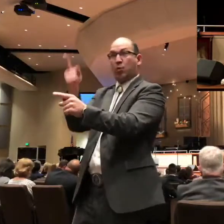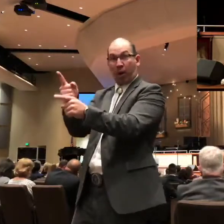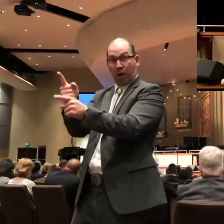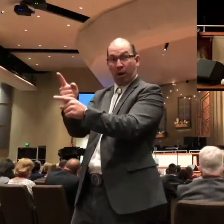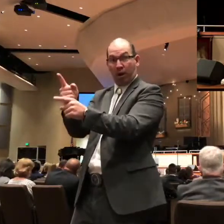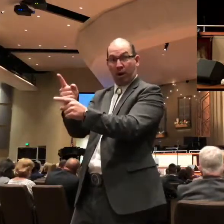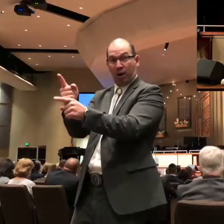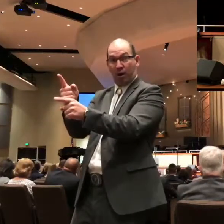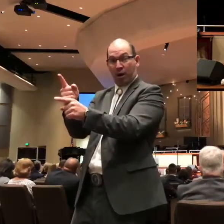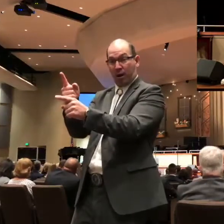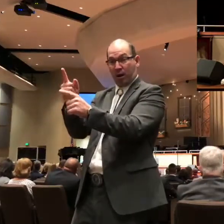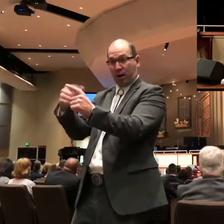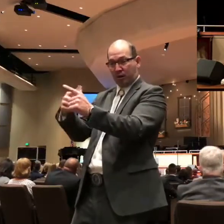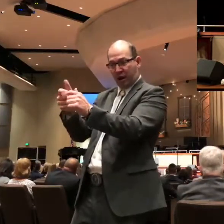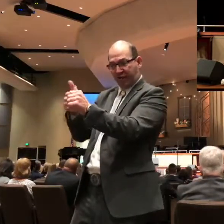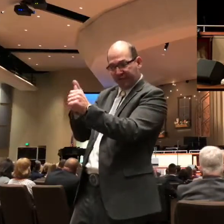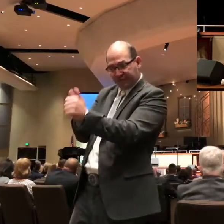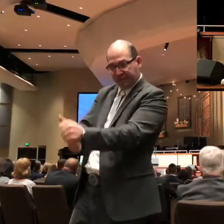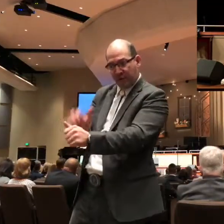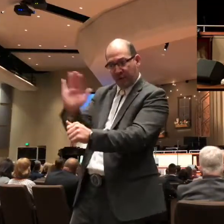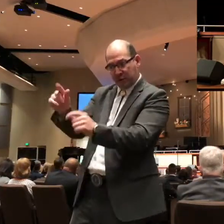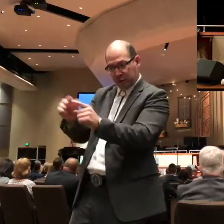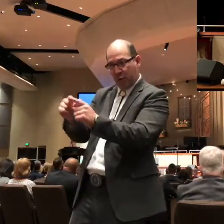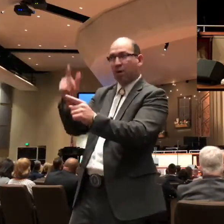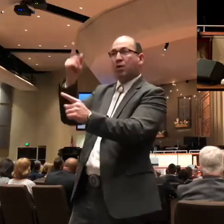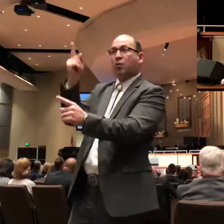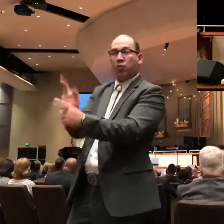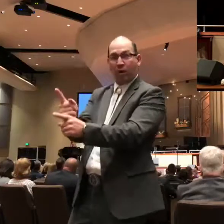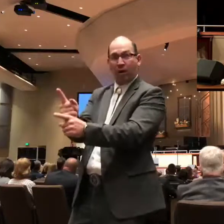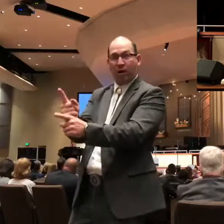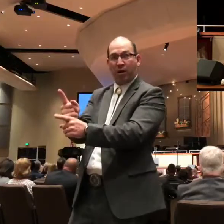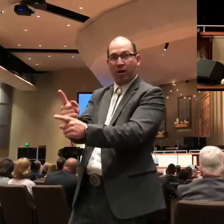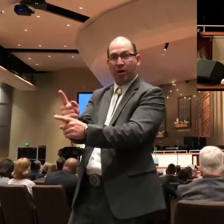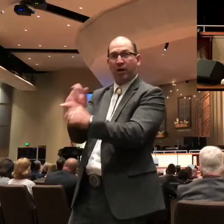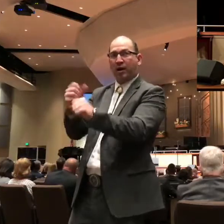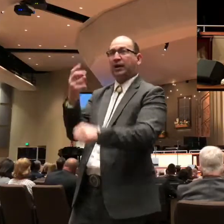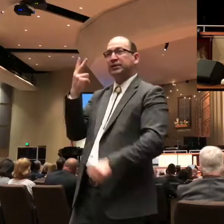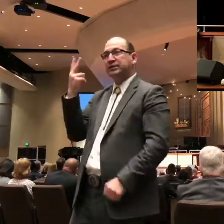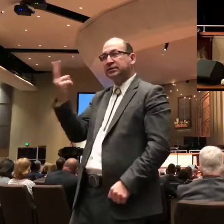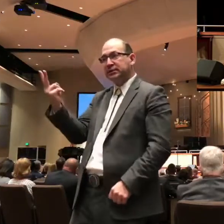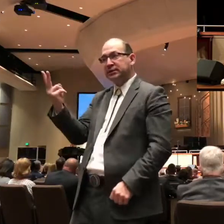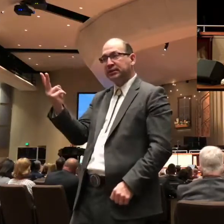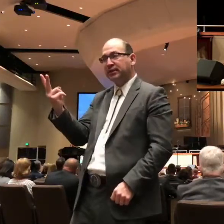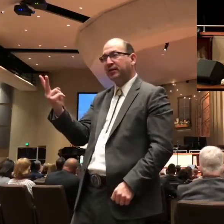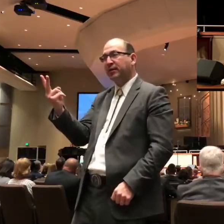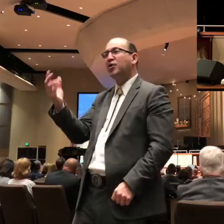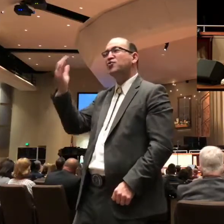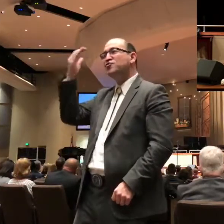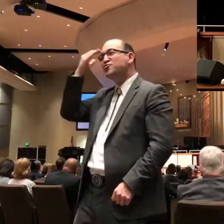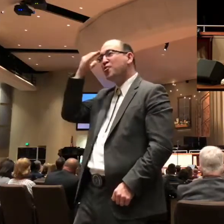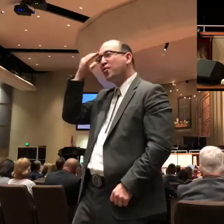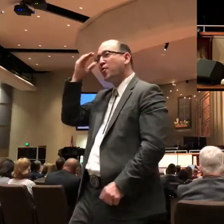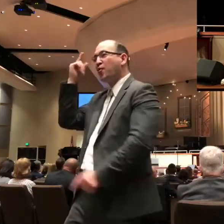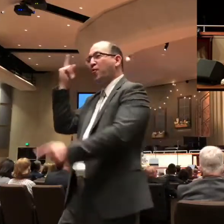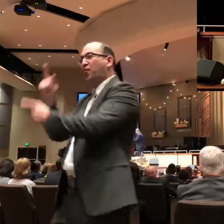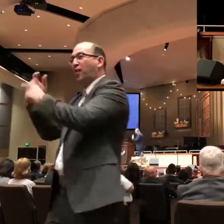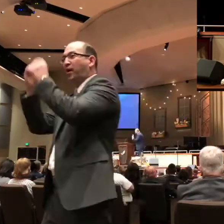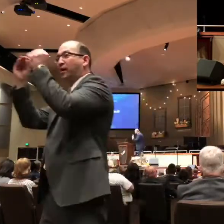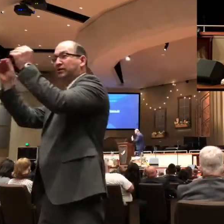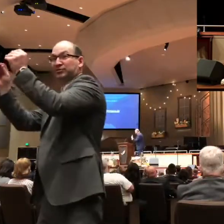living out of the Word of God, you will be able to see and know a teacher that